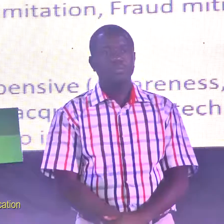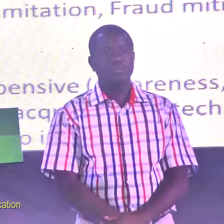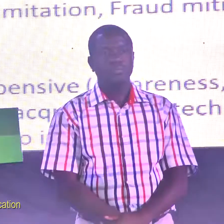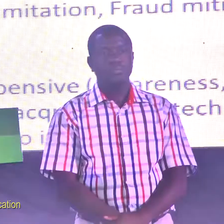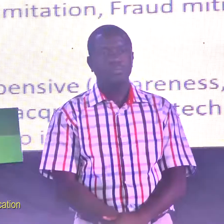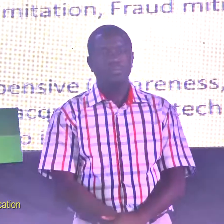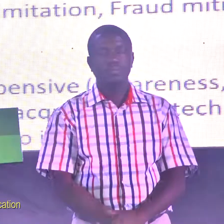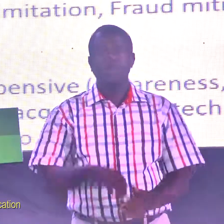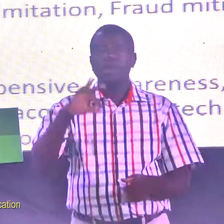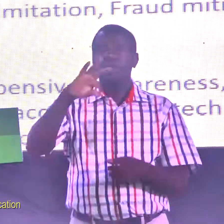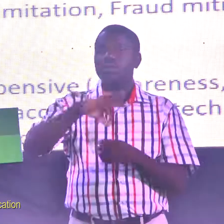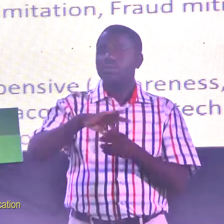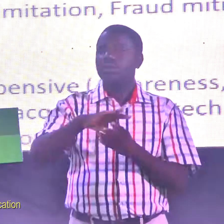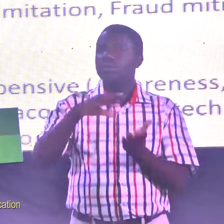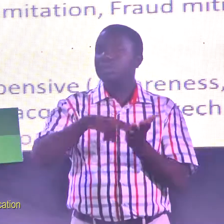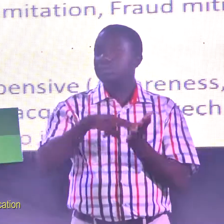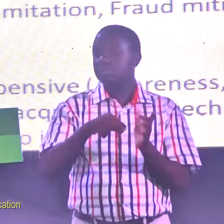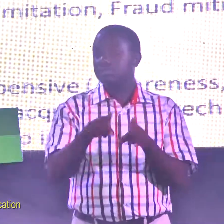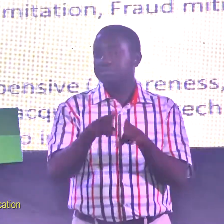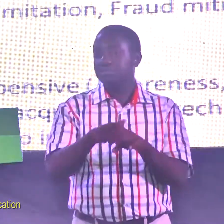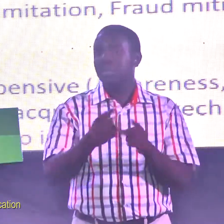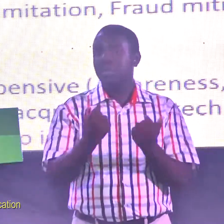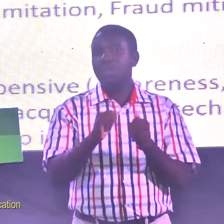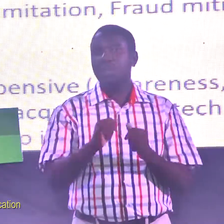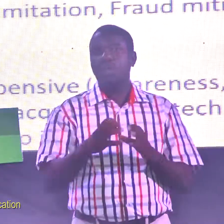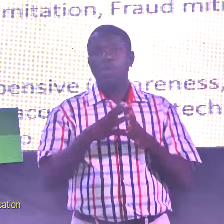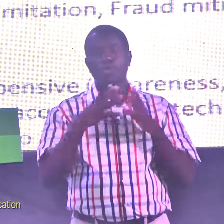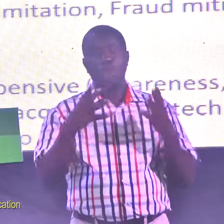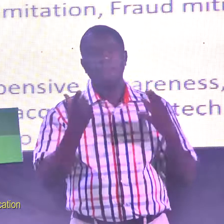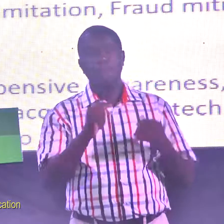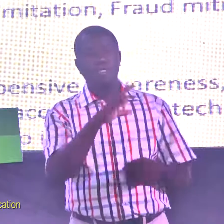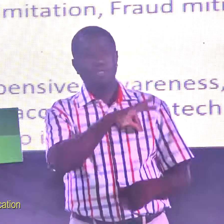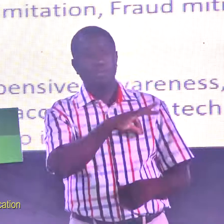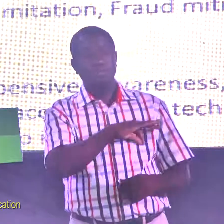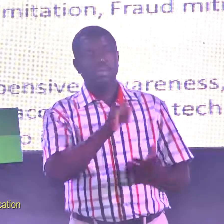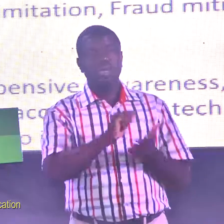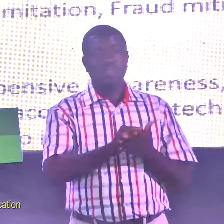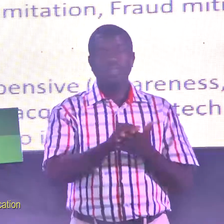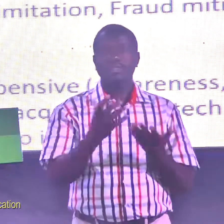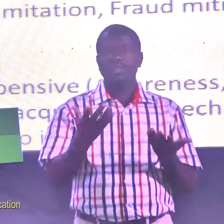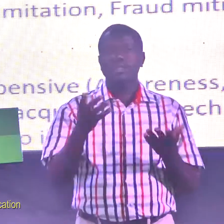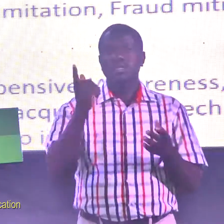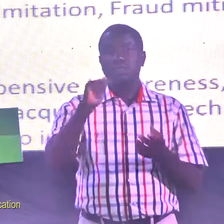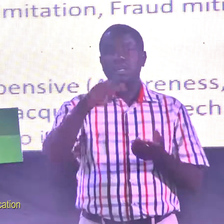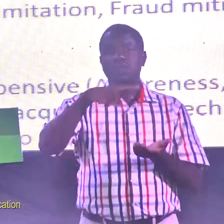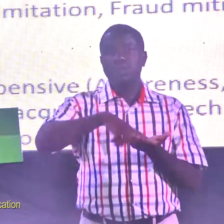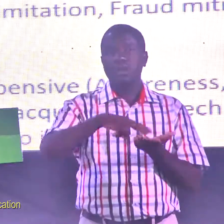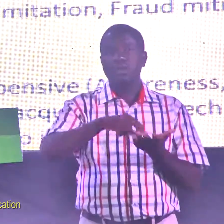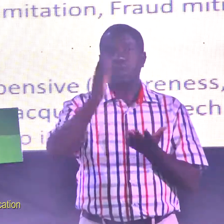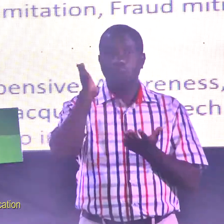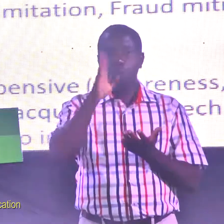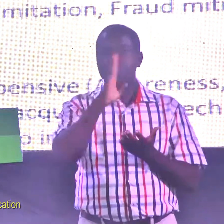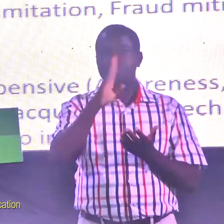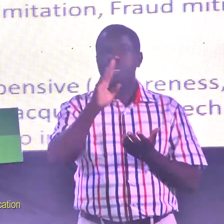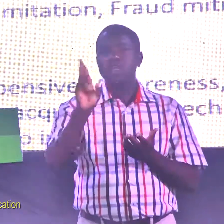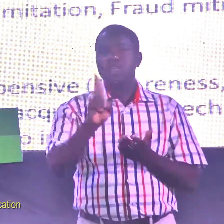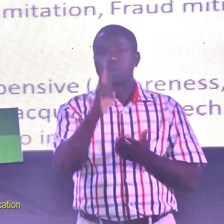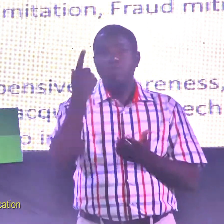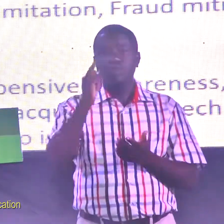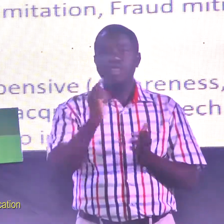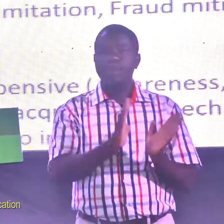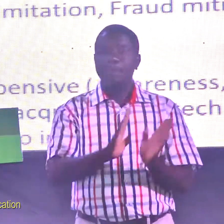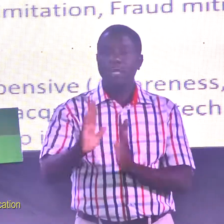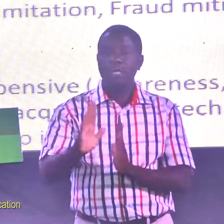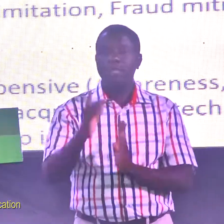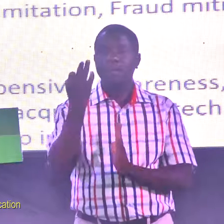Voter registration itself comes along with a number of advantages in that the register can be used for the